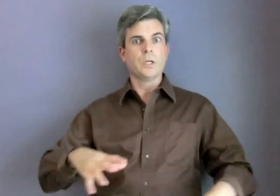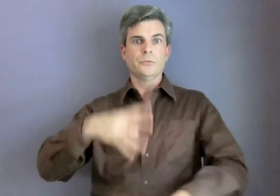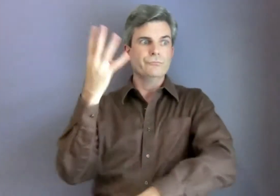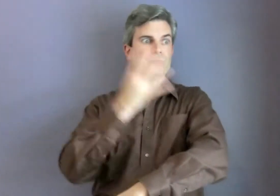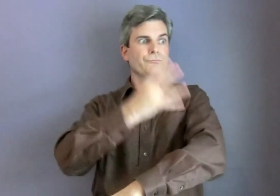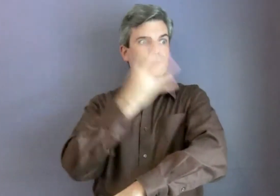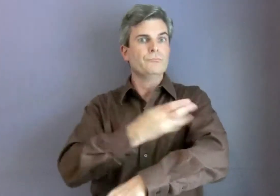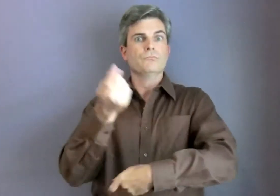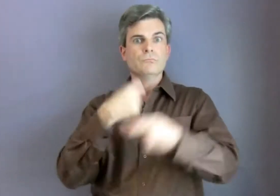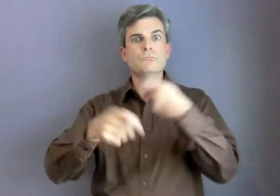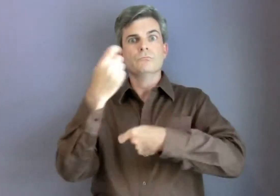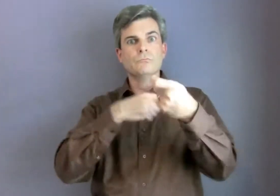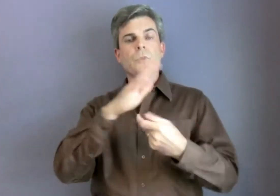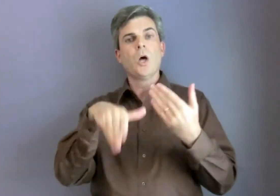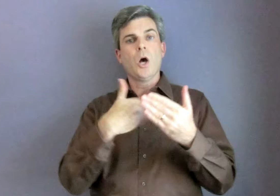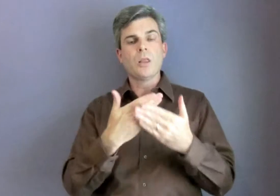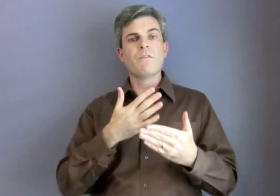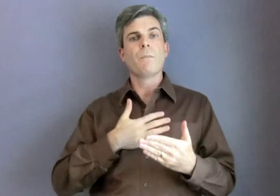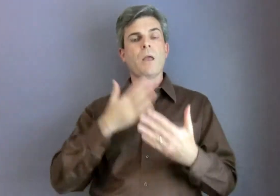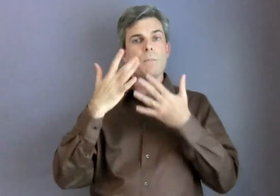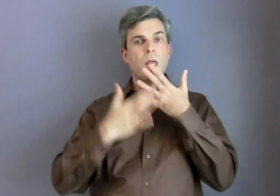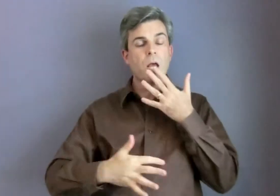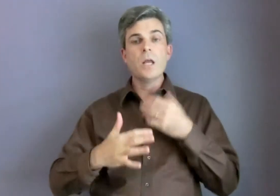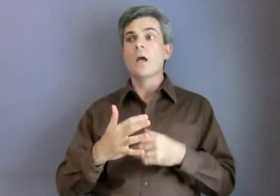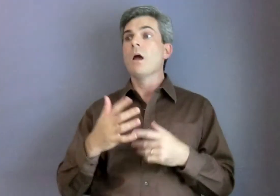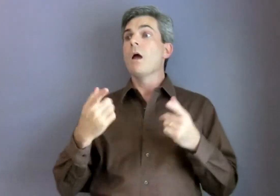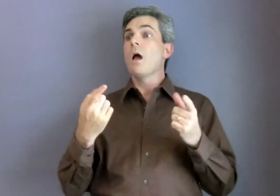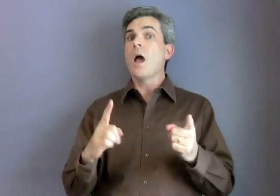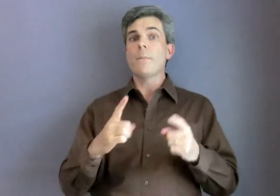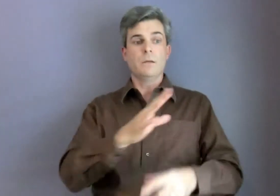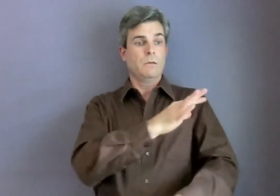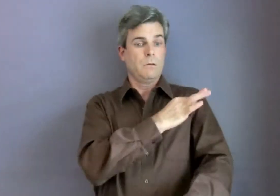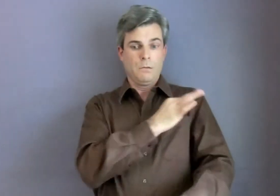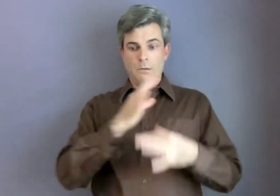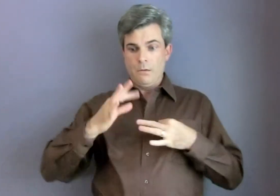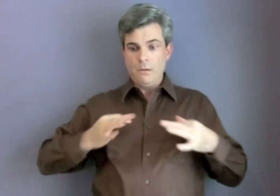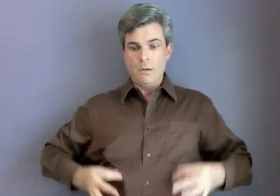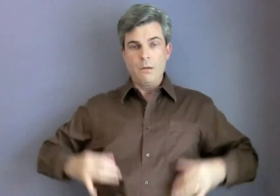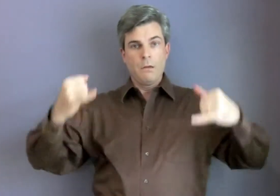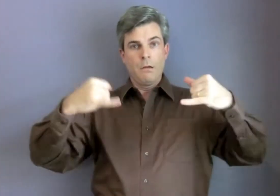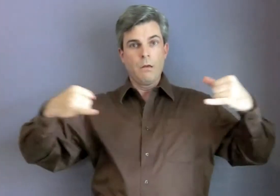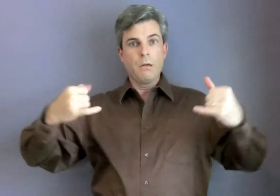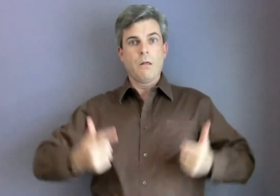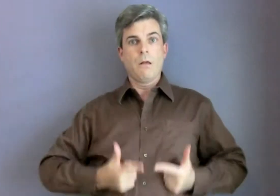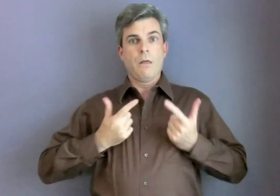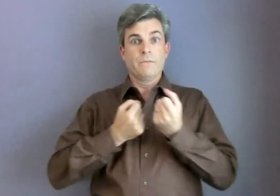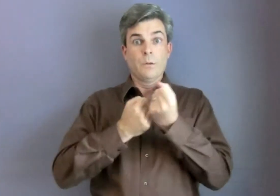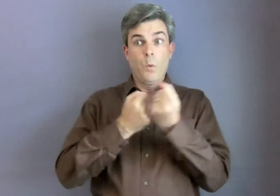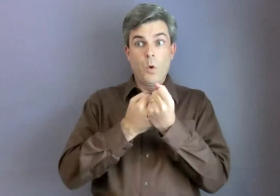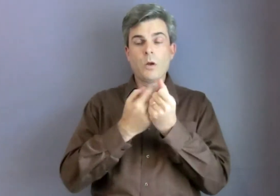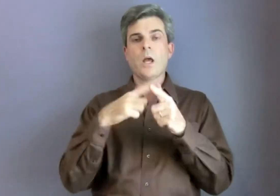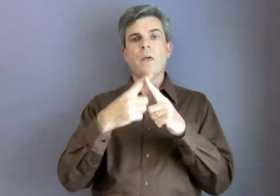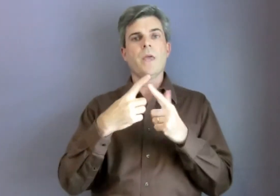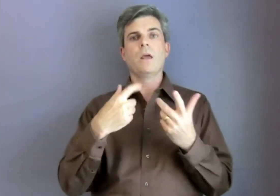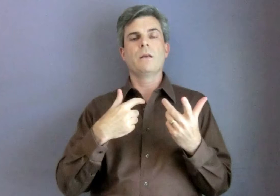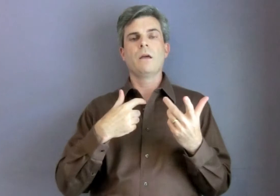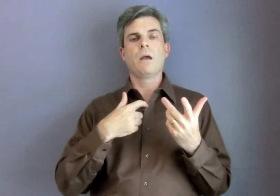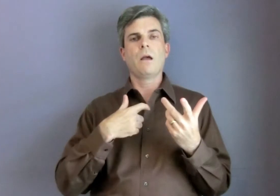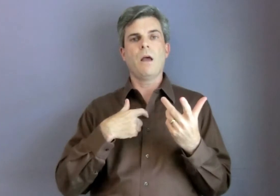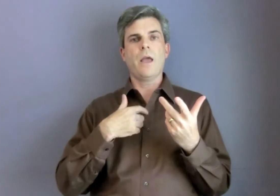massive stroke, and my brain drops into a coma. Now, comas are measured on a scale from 15 down to 3. 15